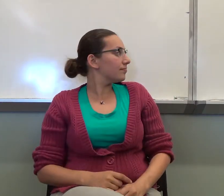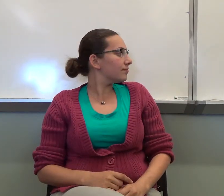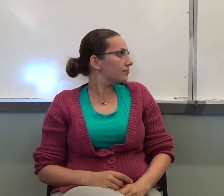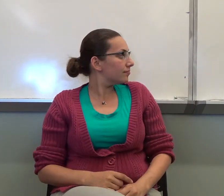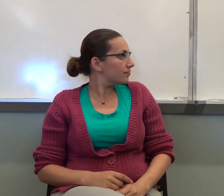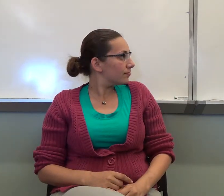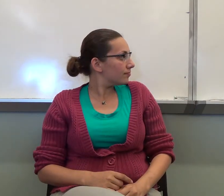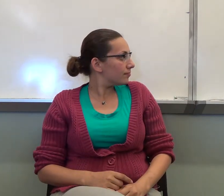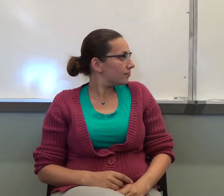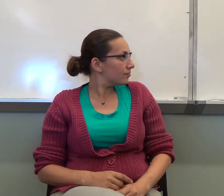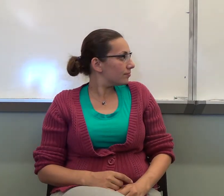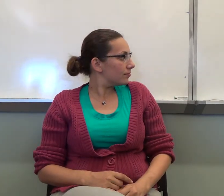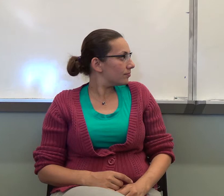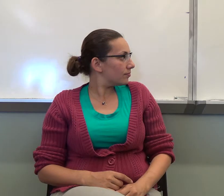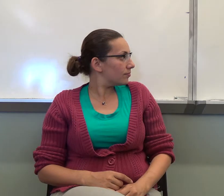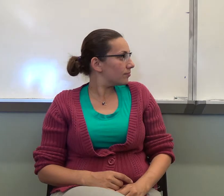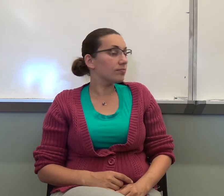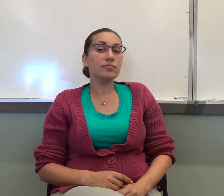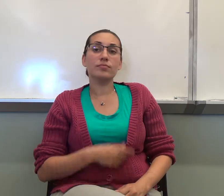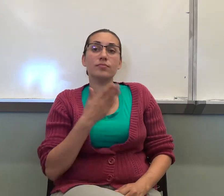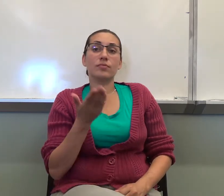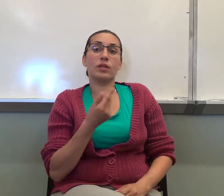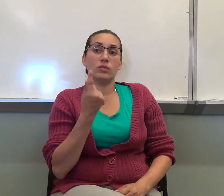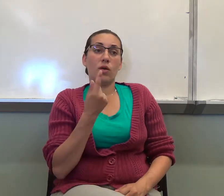Now, here's one that is a bit tricky.